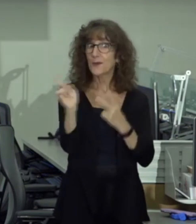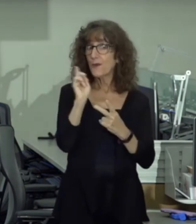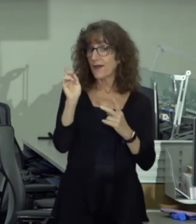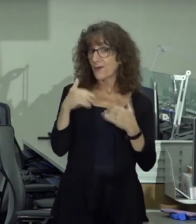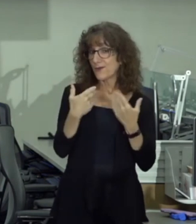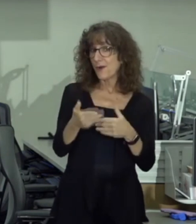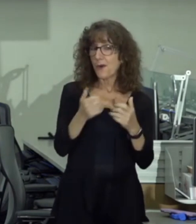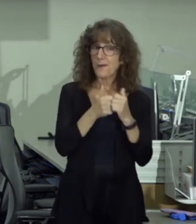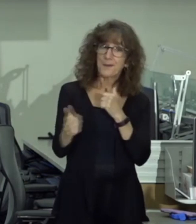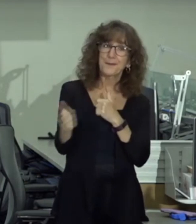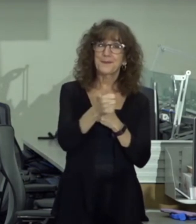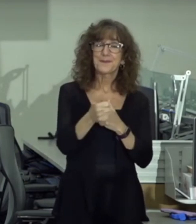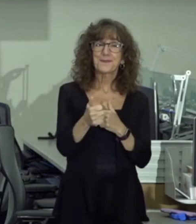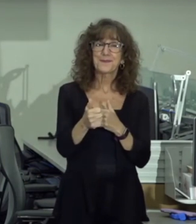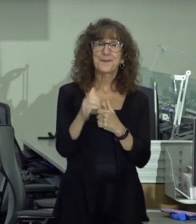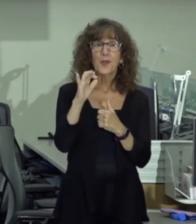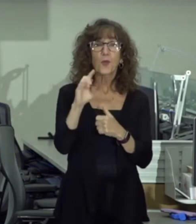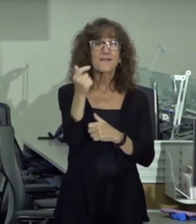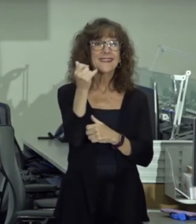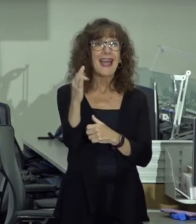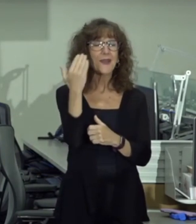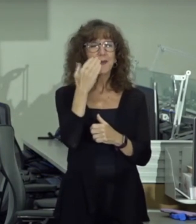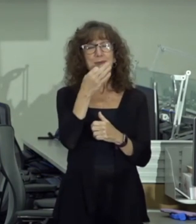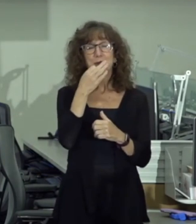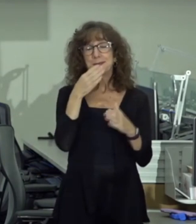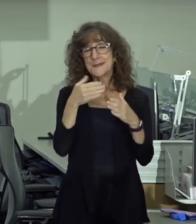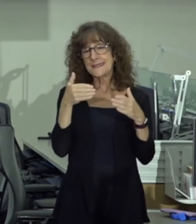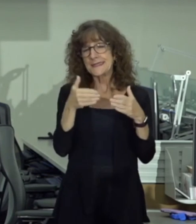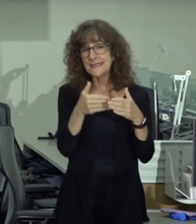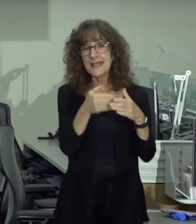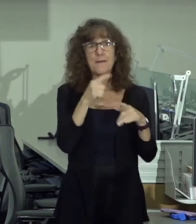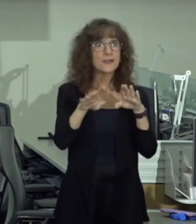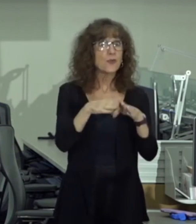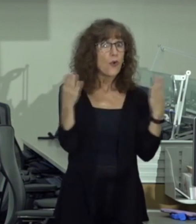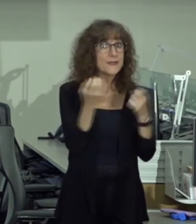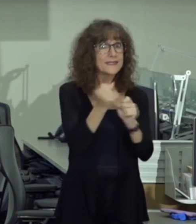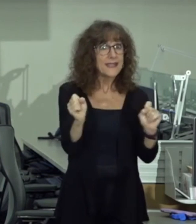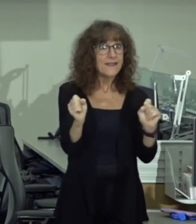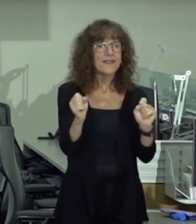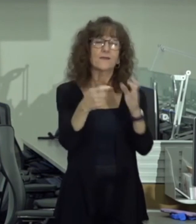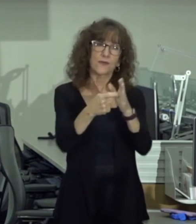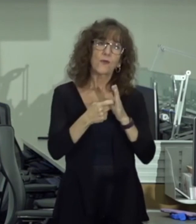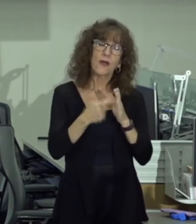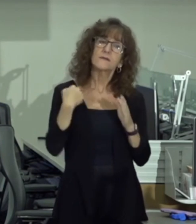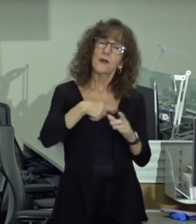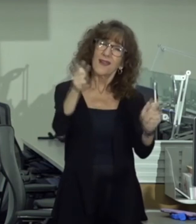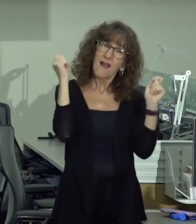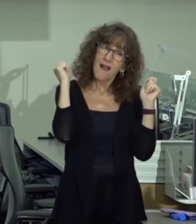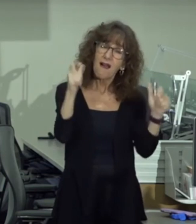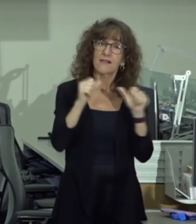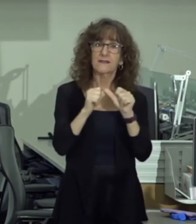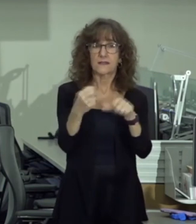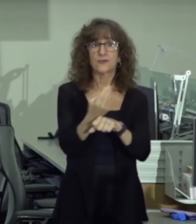go beyond COVID-19. We know that we are almost there, but to reopen safely, it just requires that we all